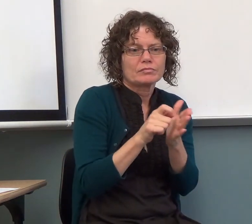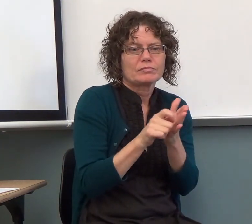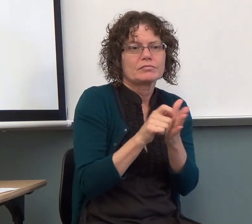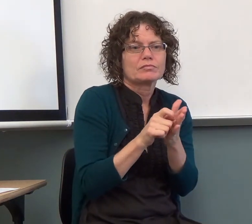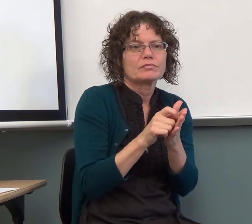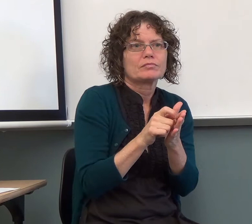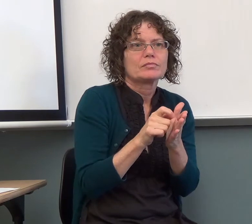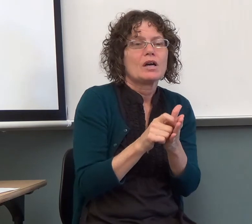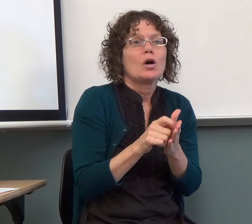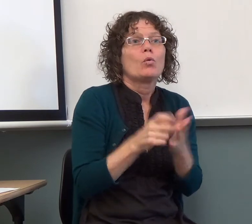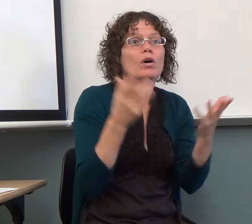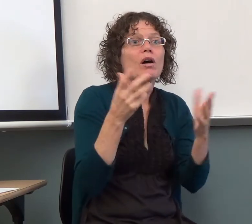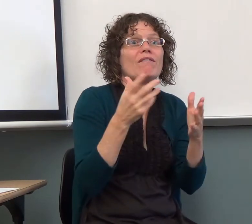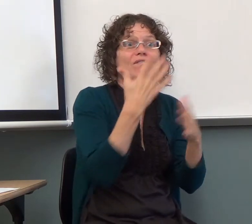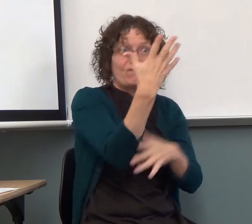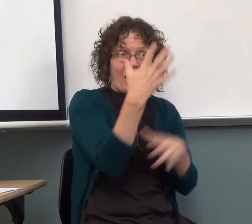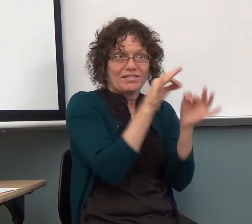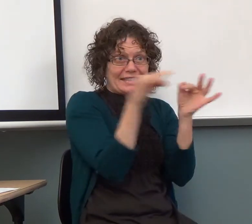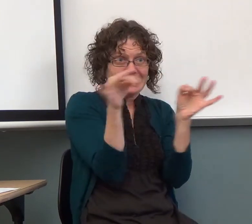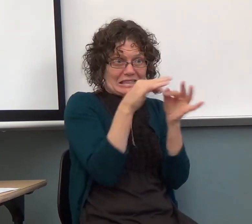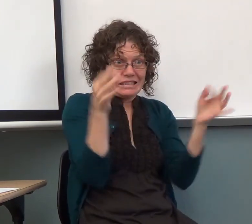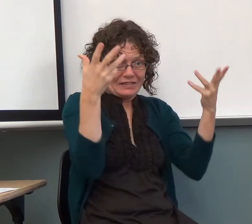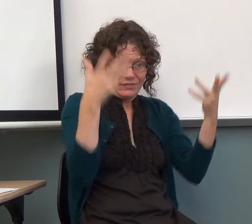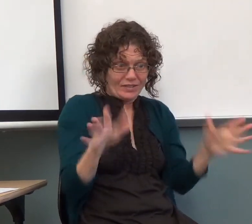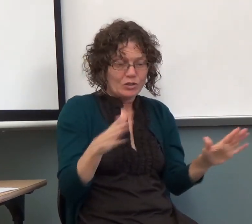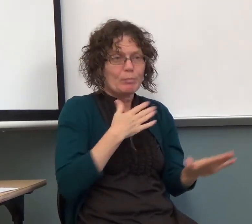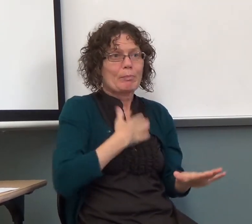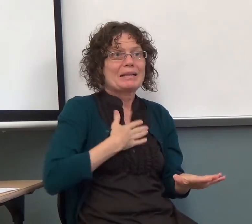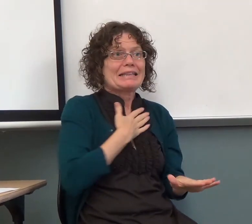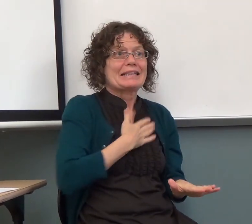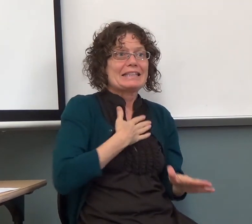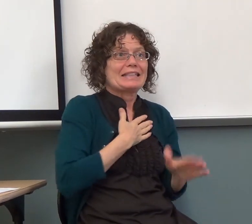done with your 5 sentences, please submit your journals to me up